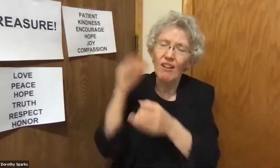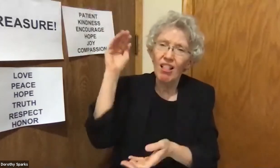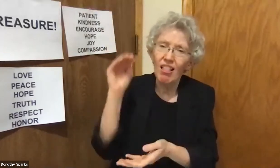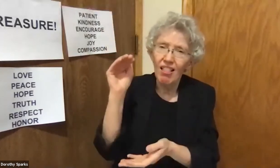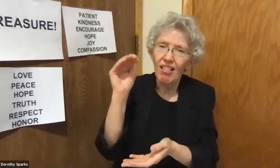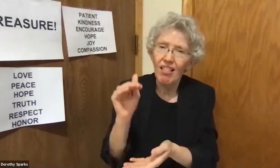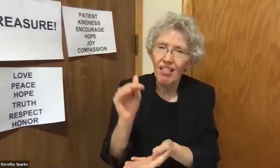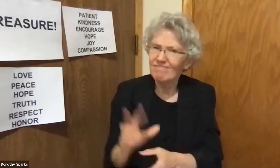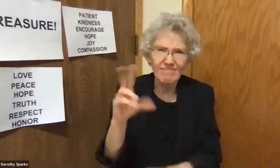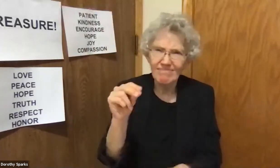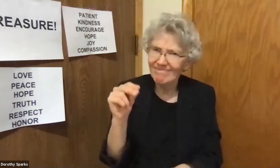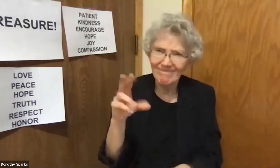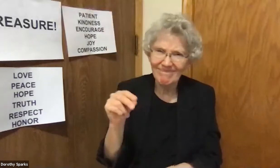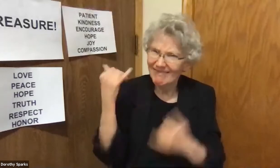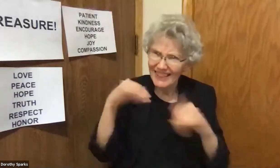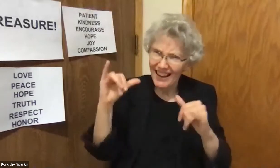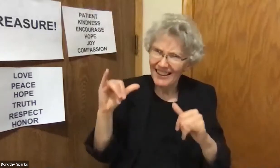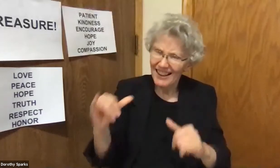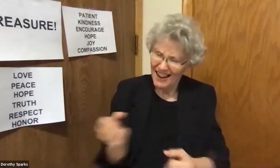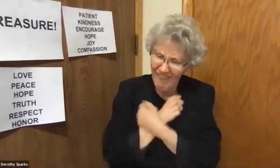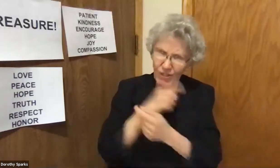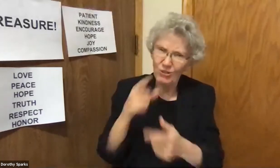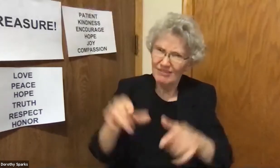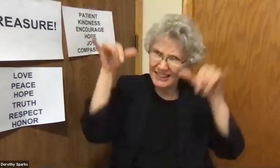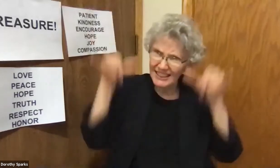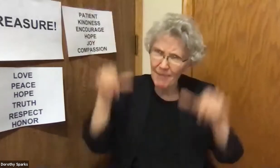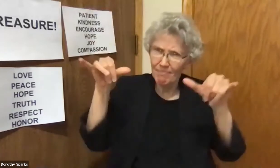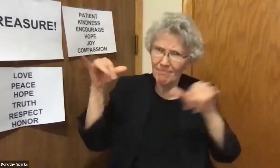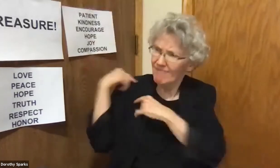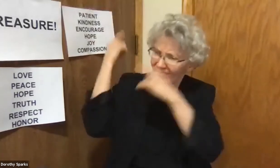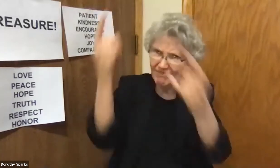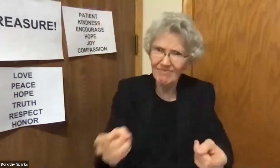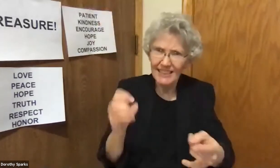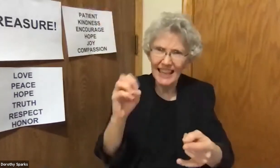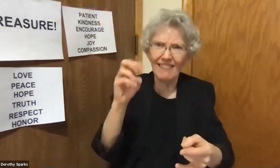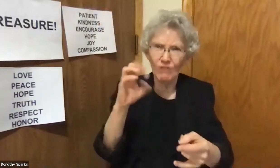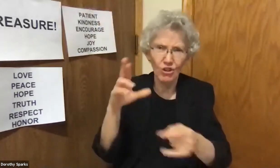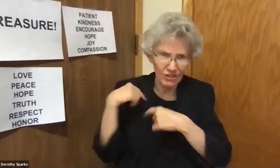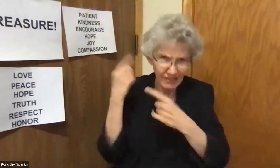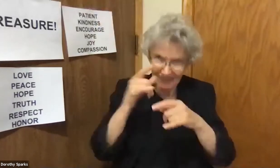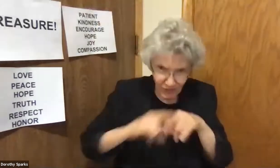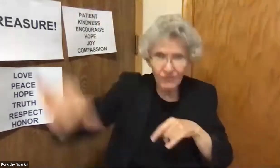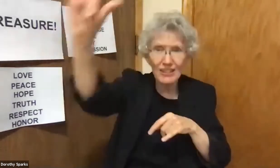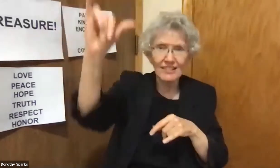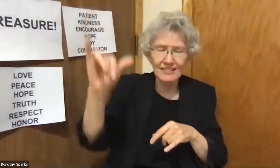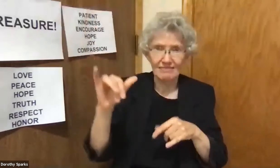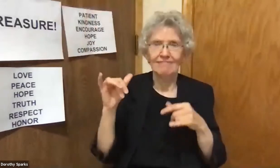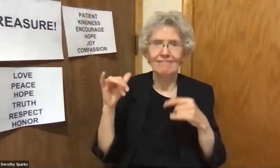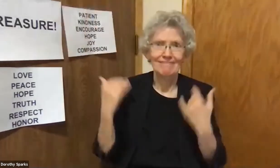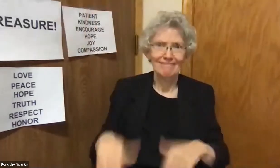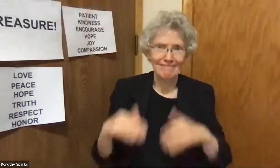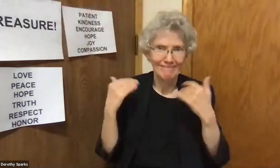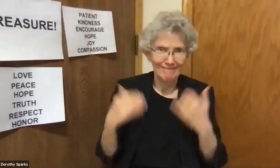is continued. God's love continues for us, and it never degrades or changes or loses